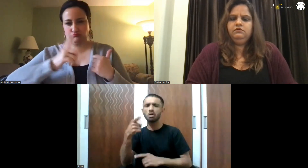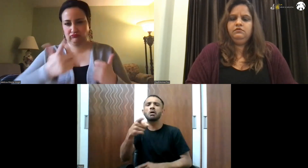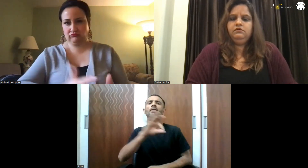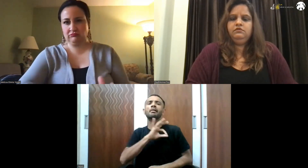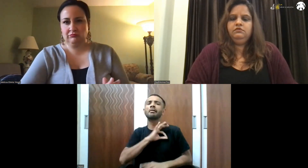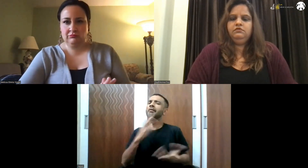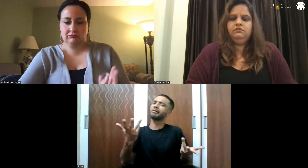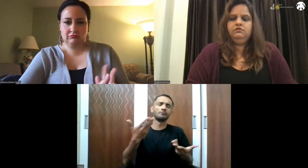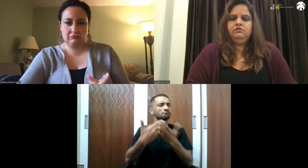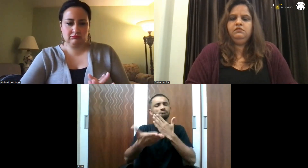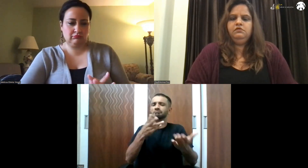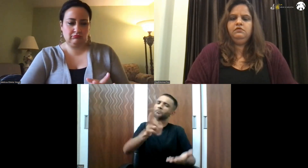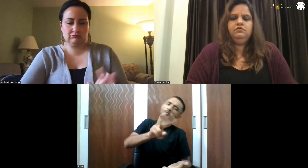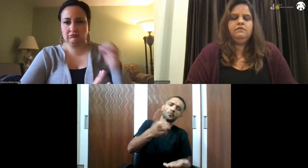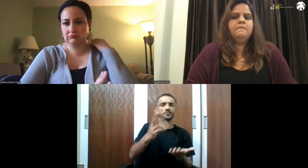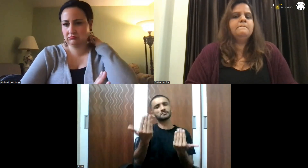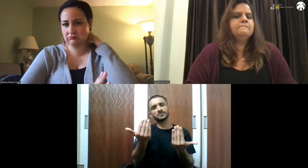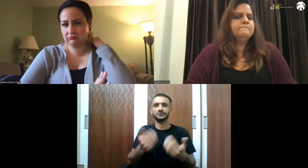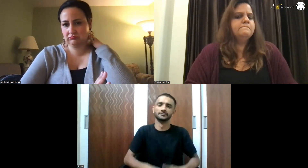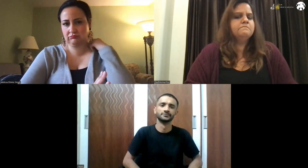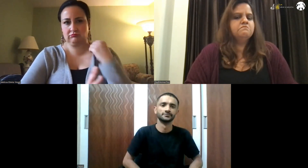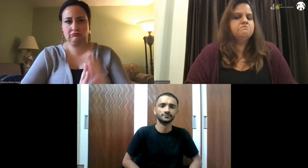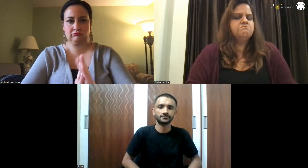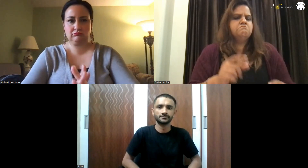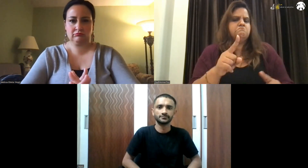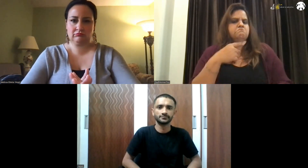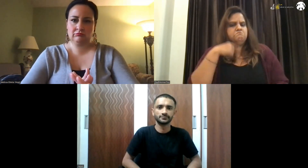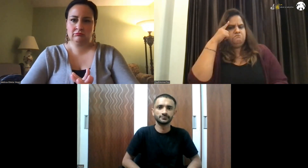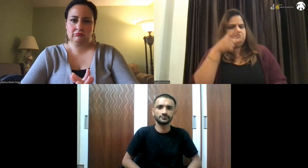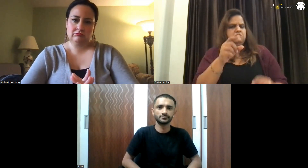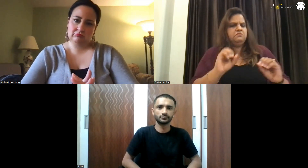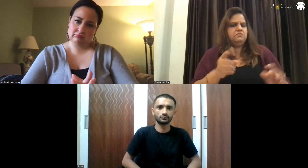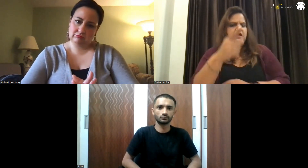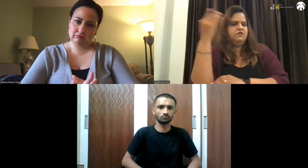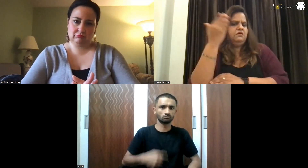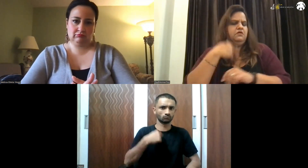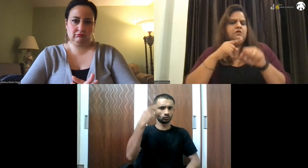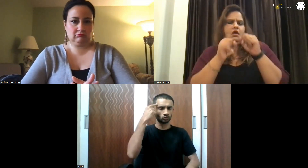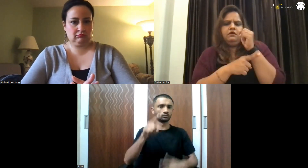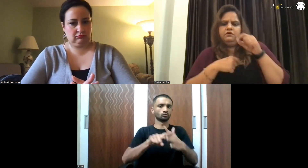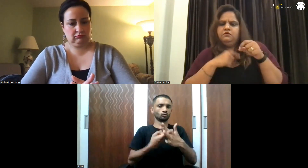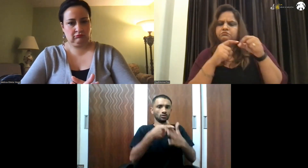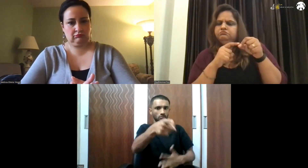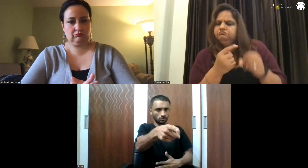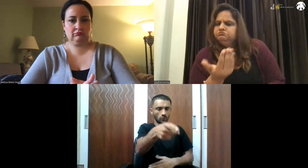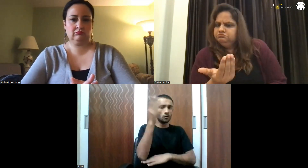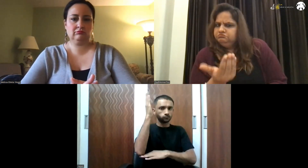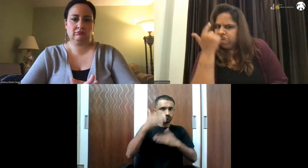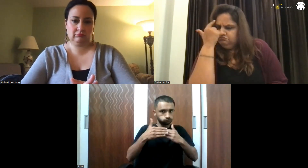already will be answered during the presentation. So I think I'm okay with, stopping my presentation for a bit and